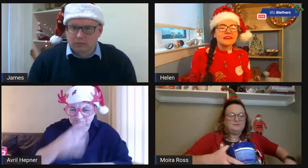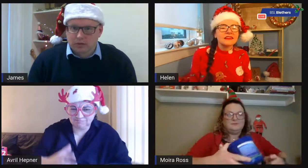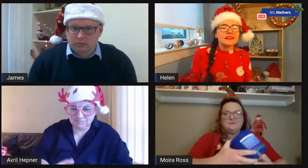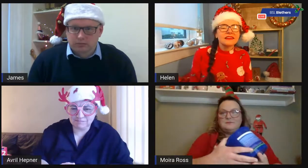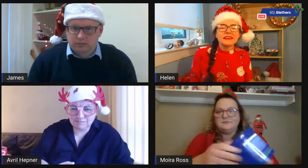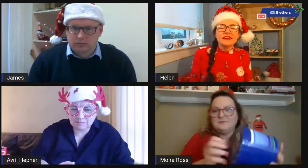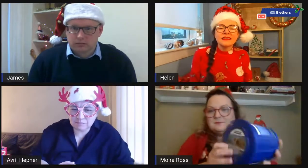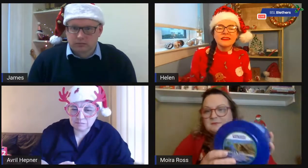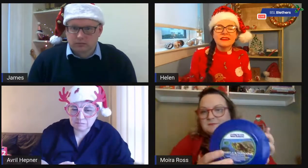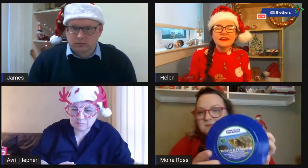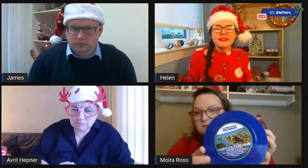Ta-da!